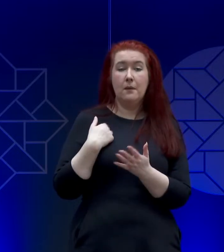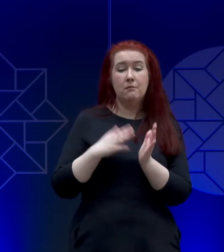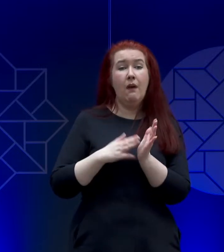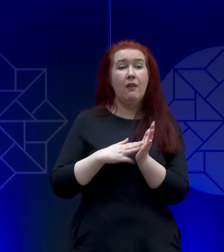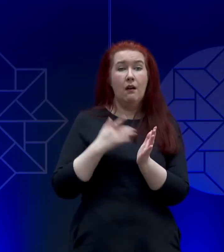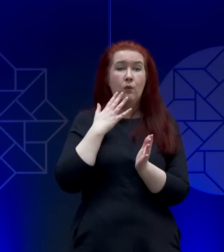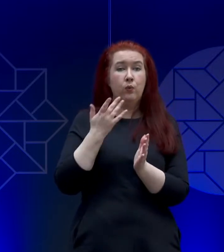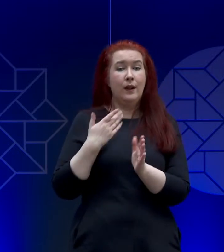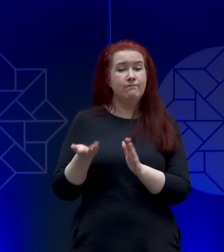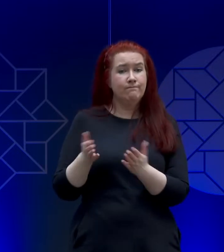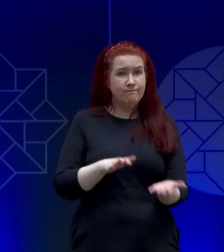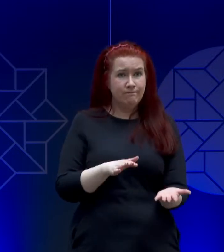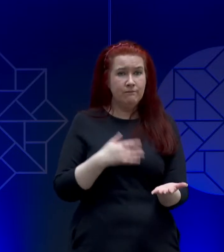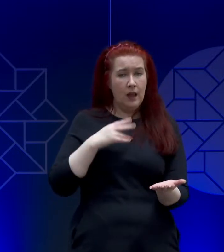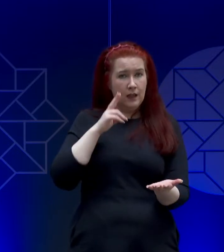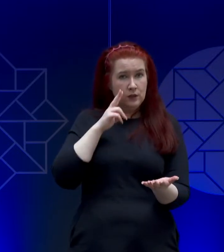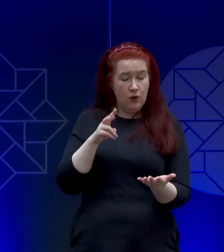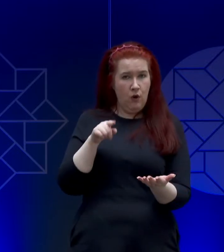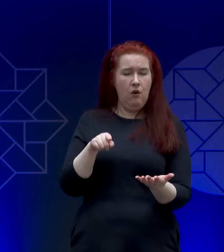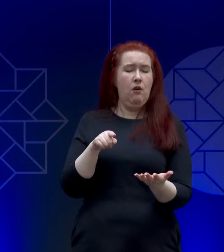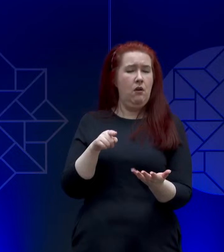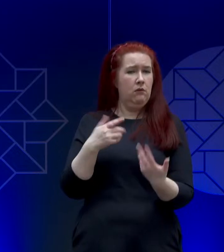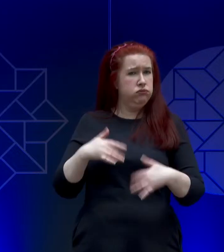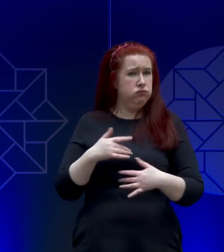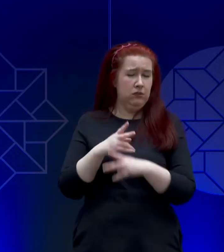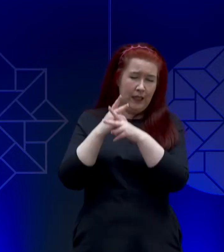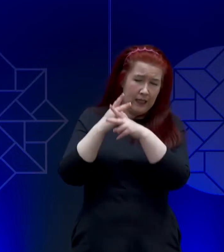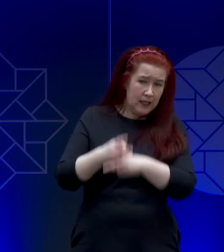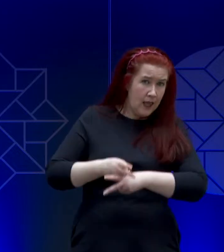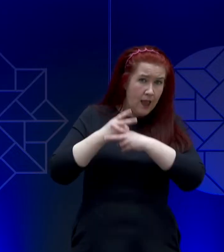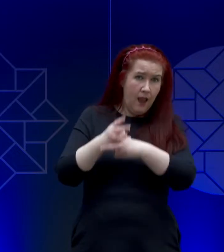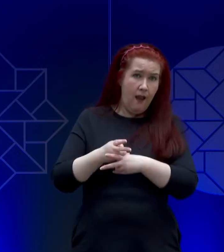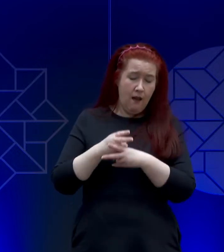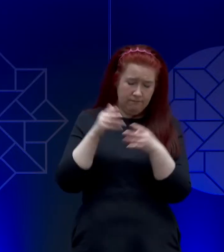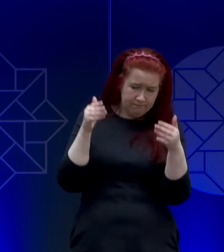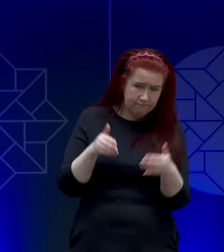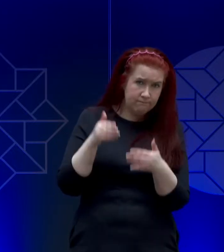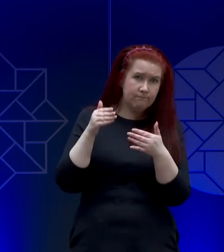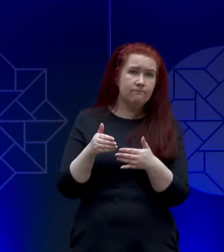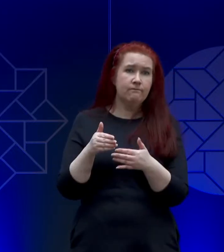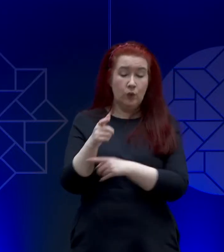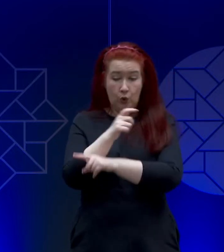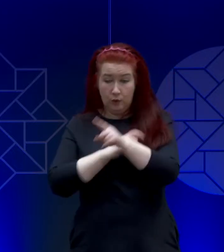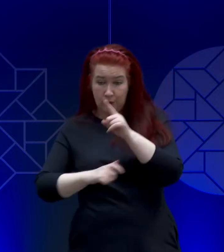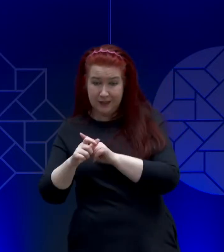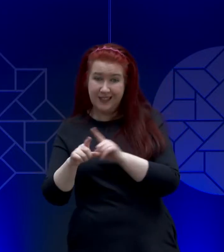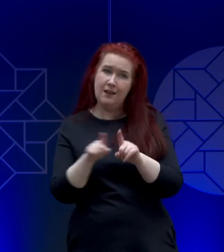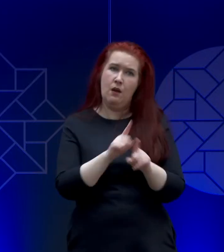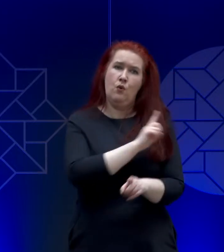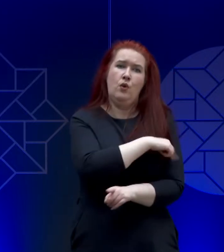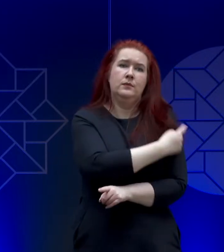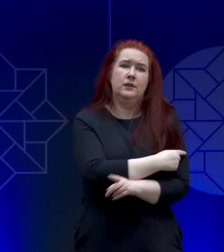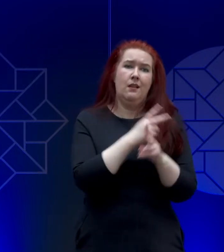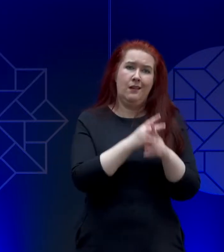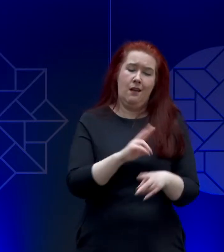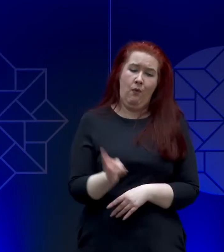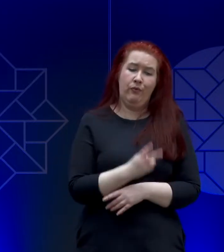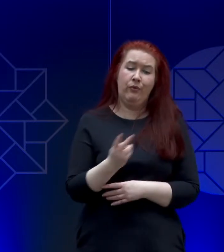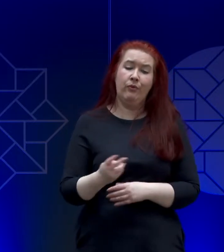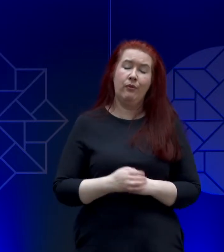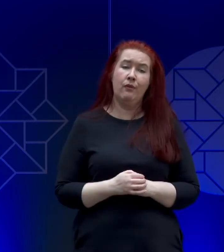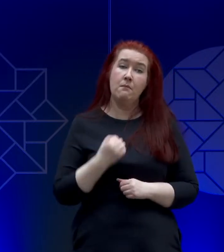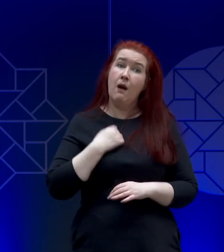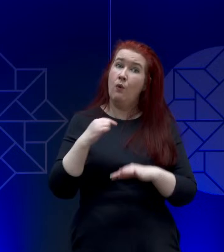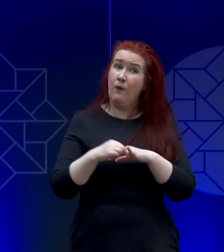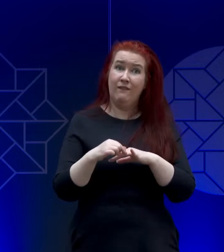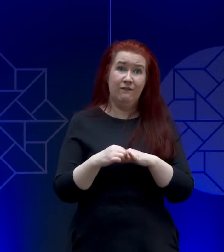mother's life, I saw such care and attentiveness in the community and in hospital care. My wife